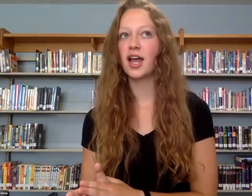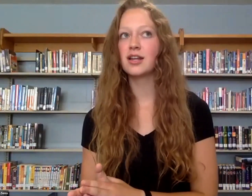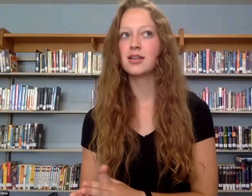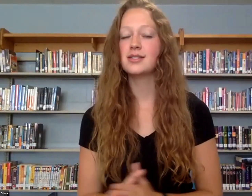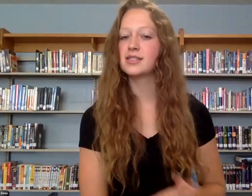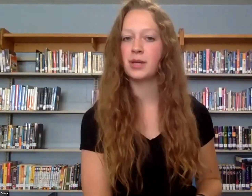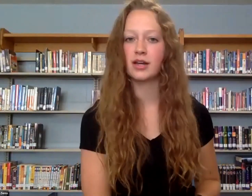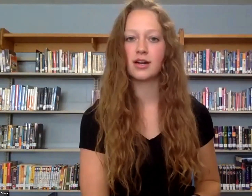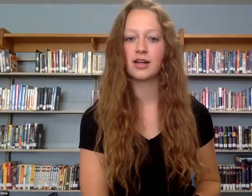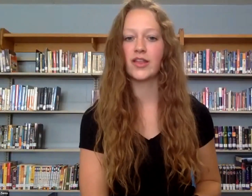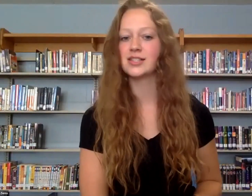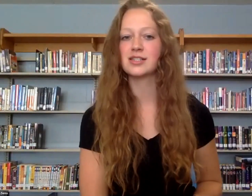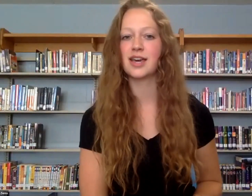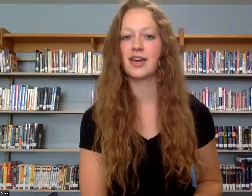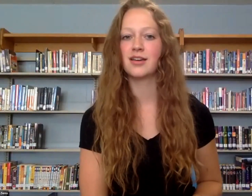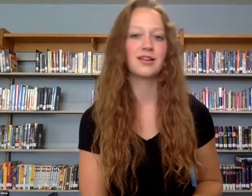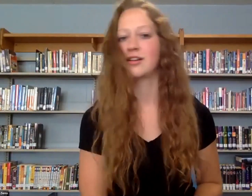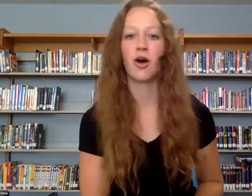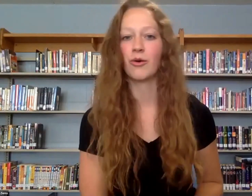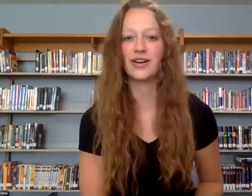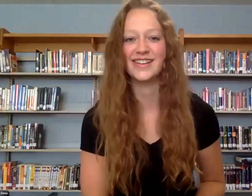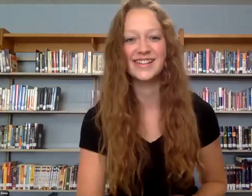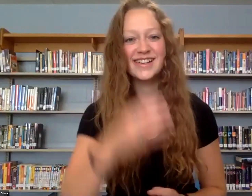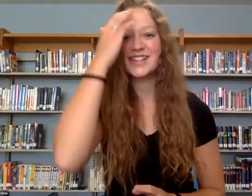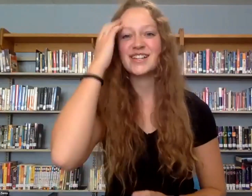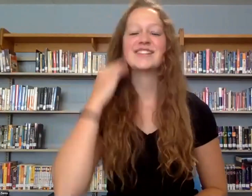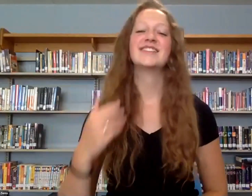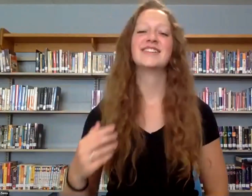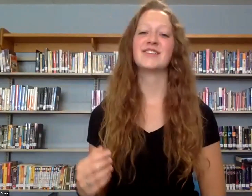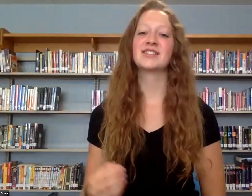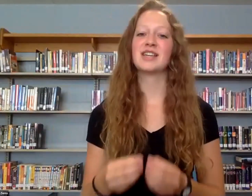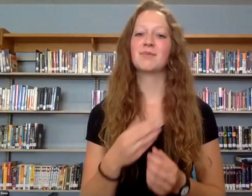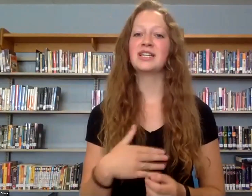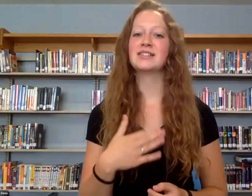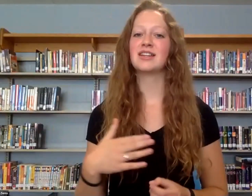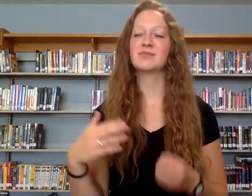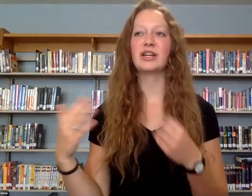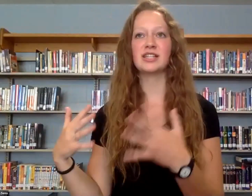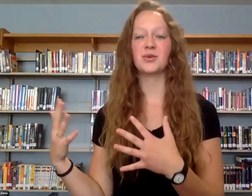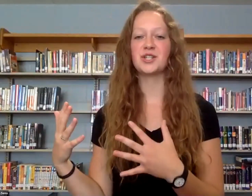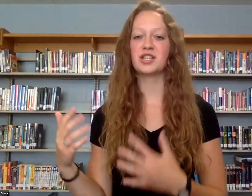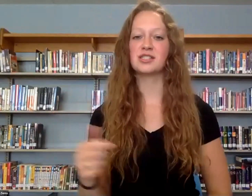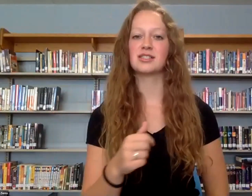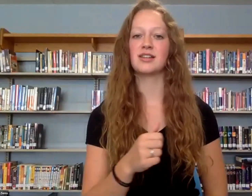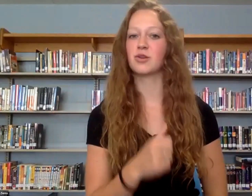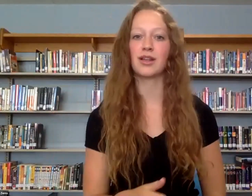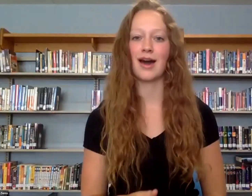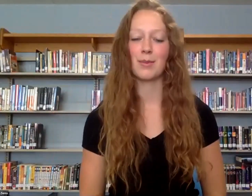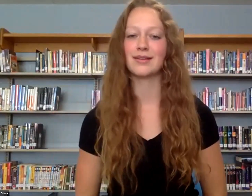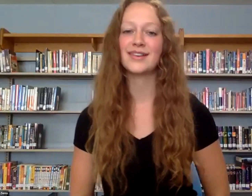sunshine, disappear, and then he's going to say, no. So he's going to say, please explain the situation, and he's going to say, don't let it happen.